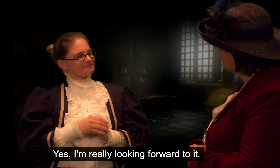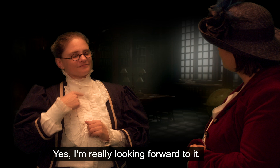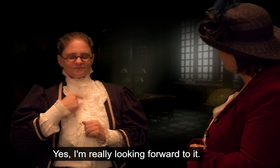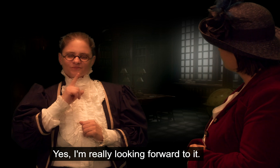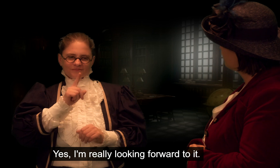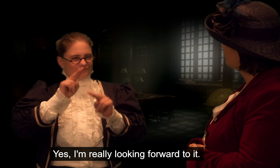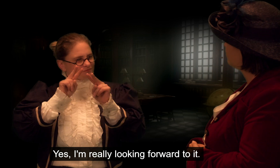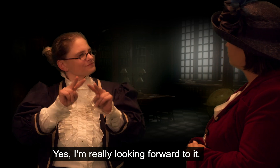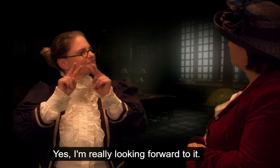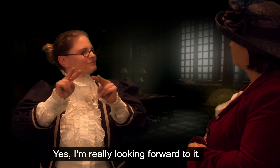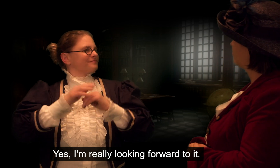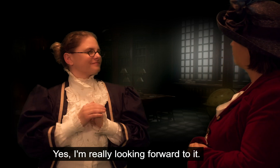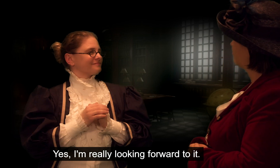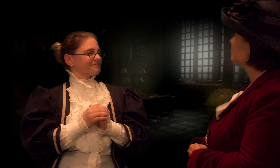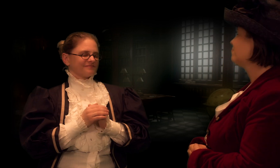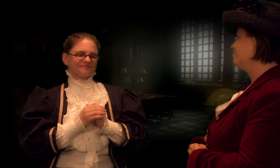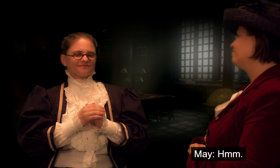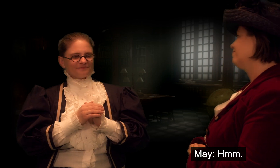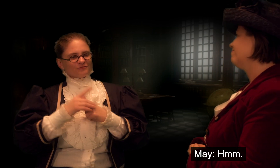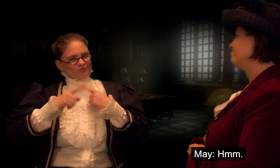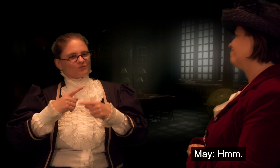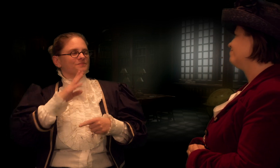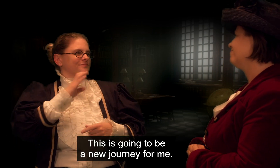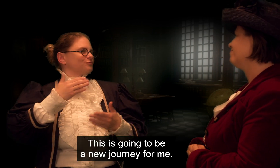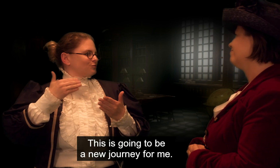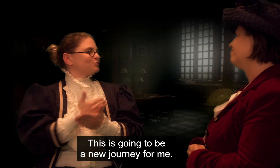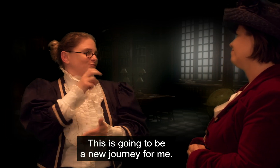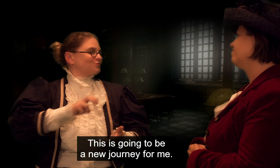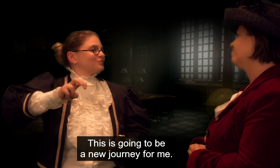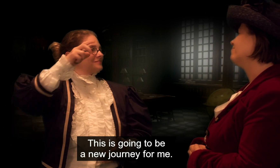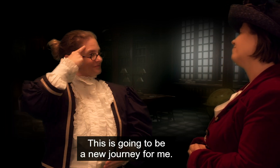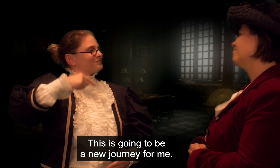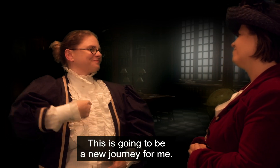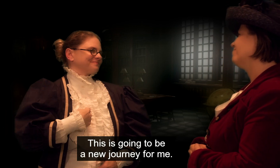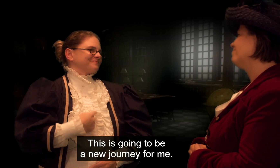Yes, I'm really looking forward to it. This is going to be a new journey for me.